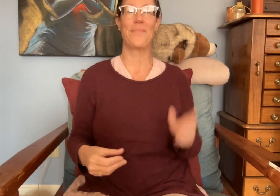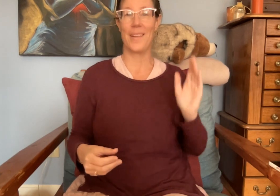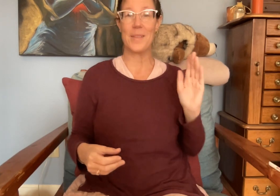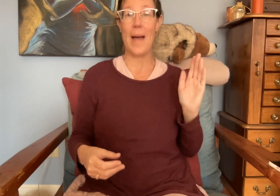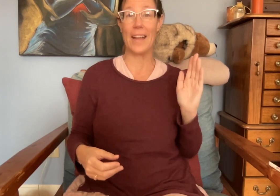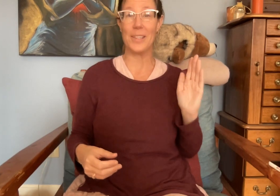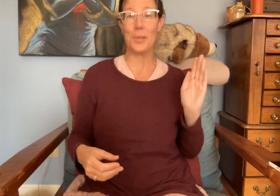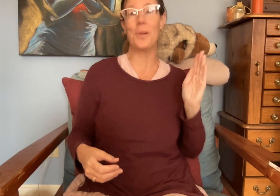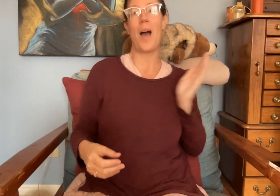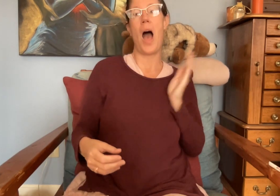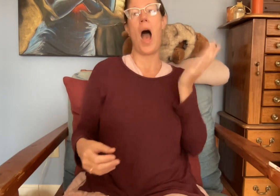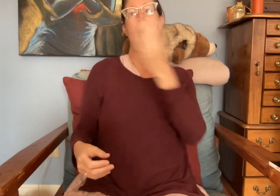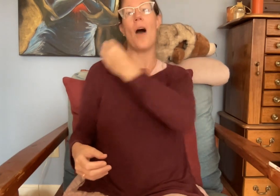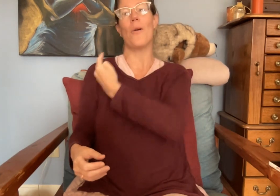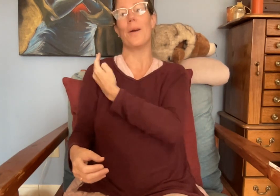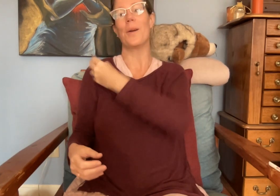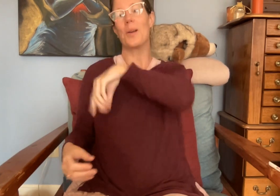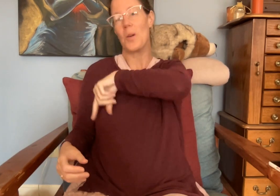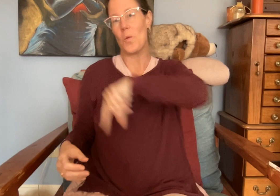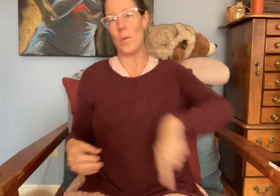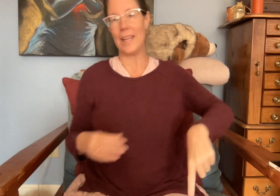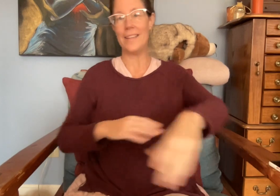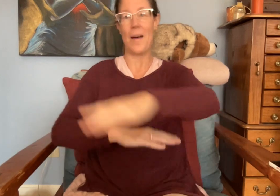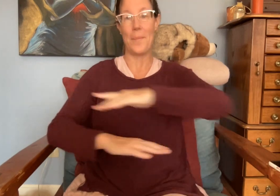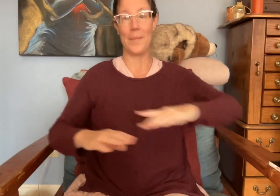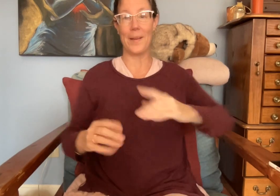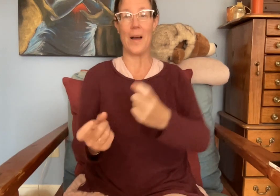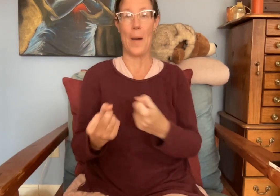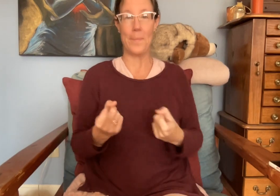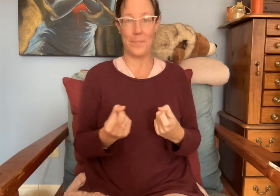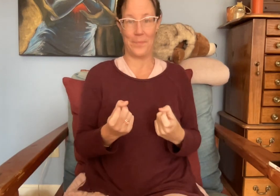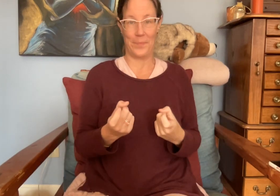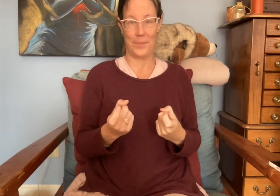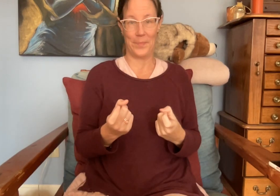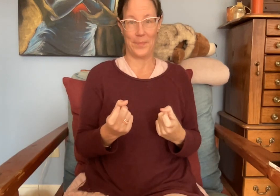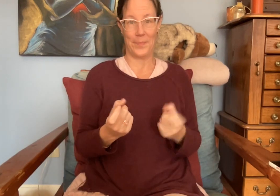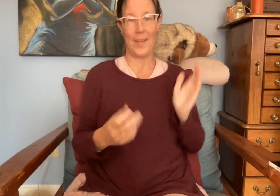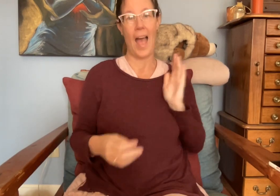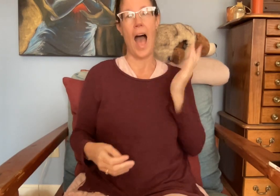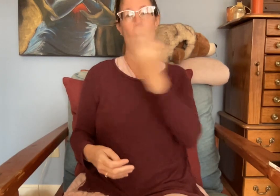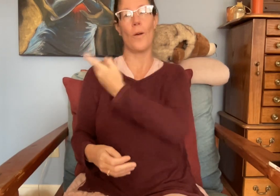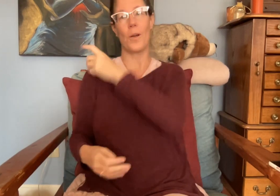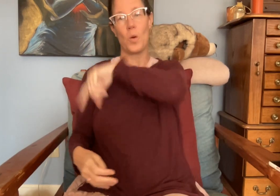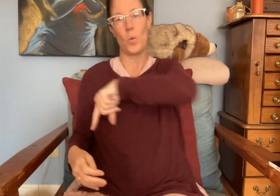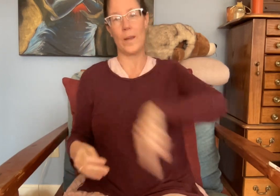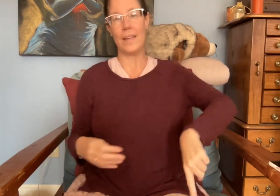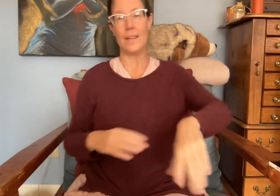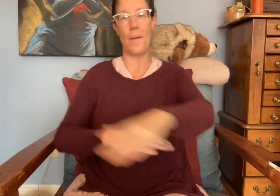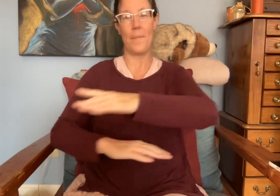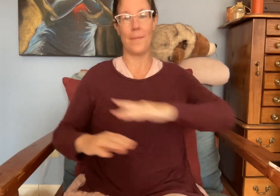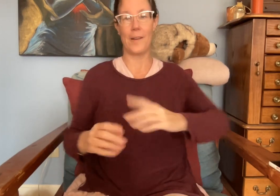It's back to our queendom come. Our queendom